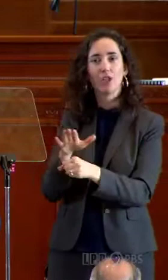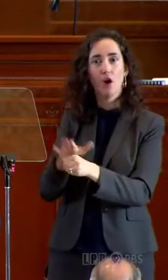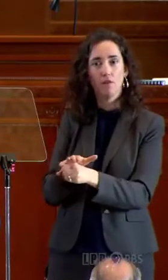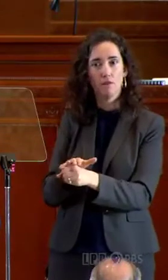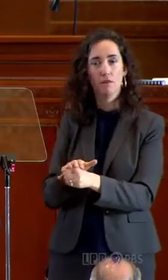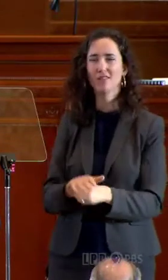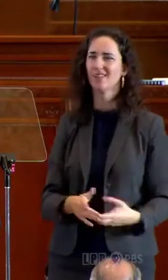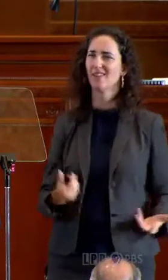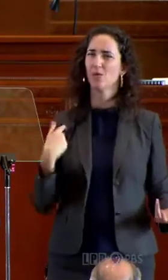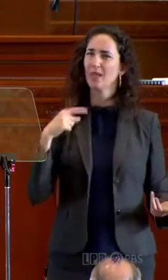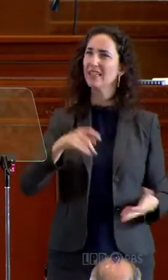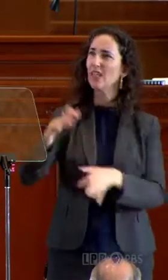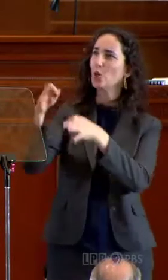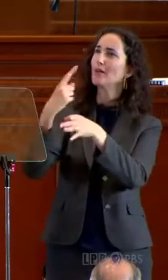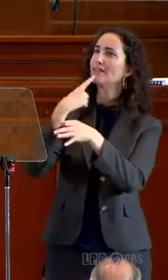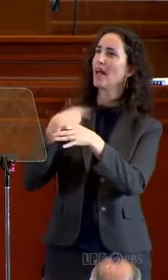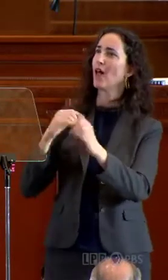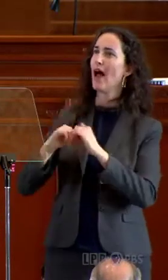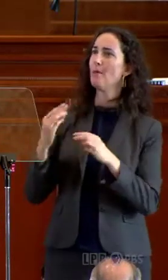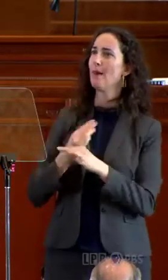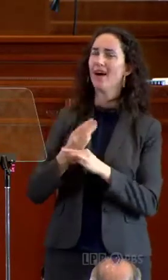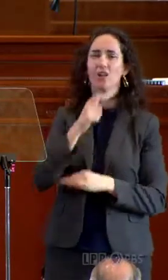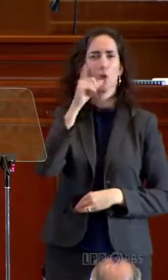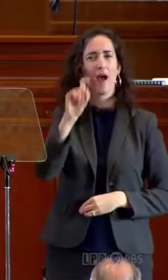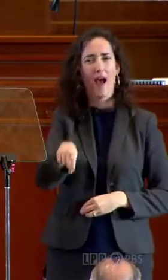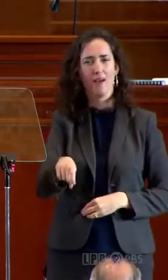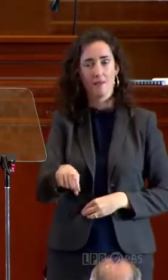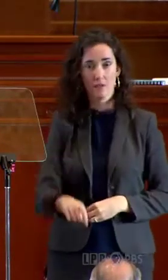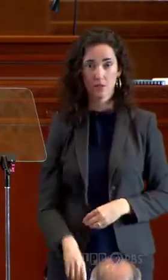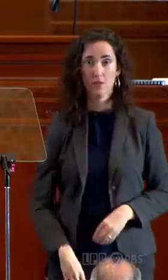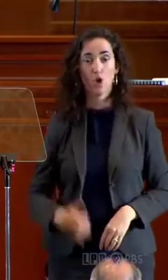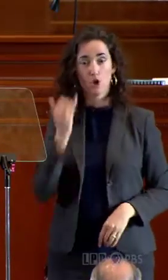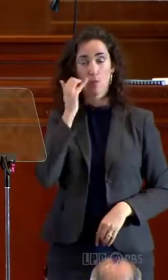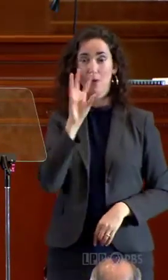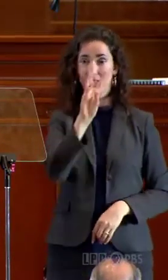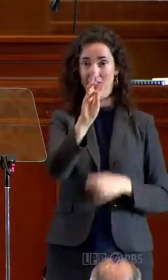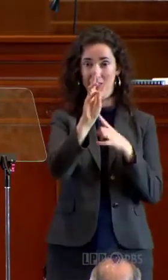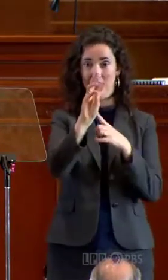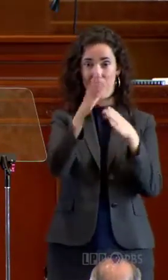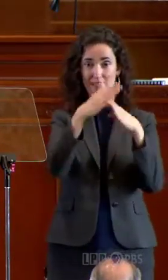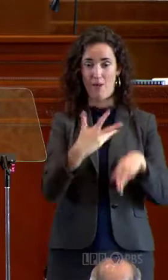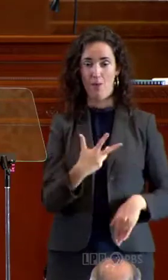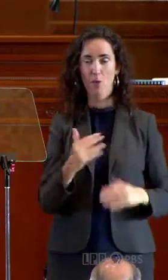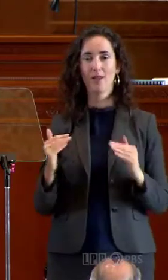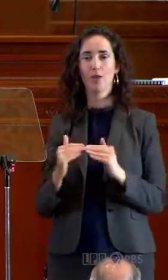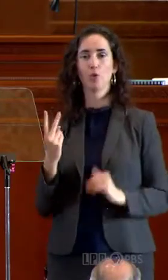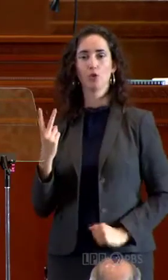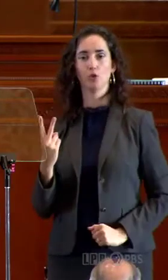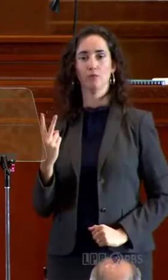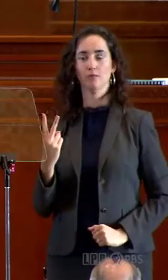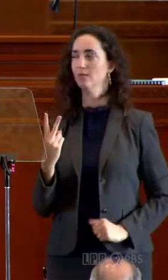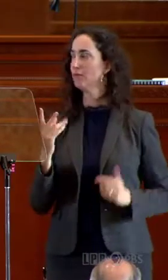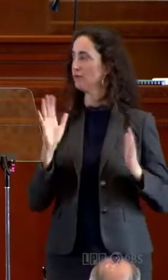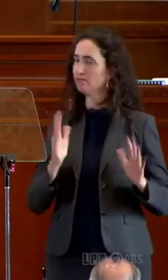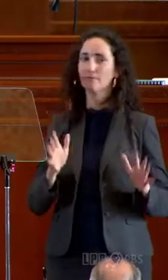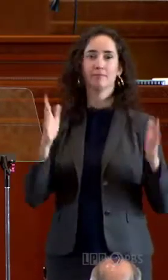court to tell us how to do basic math. 1/3 of 6 is 2.